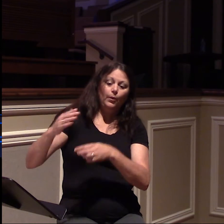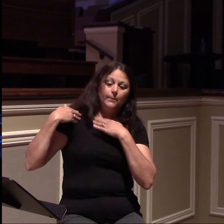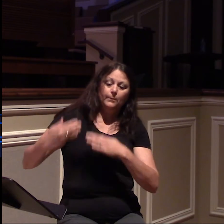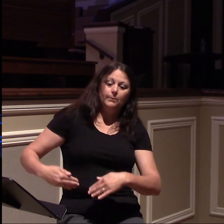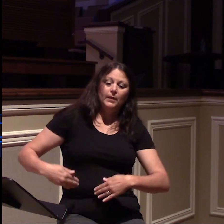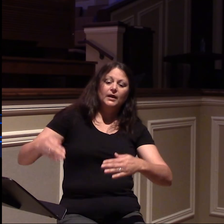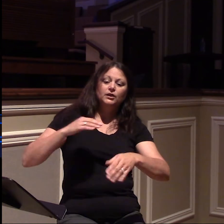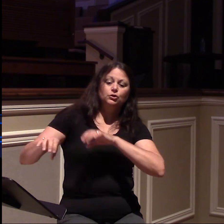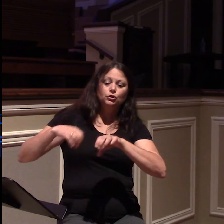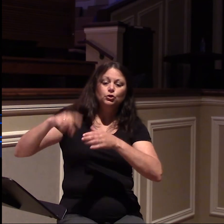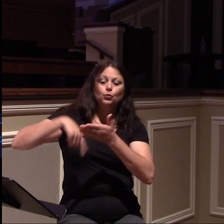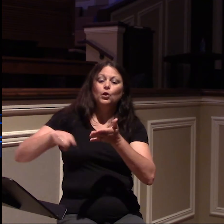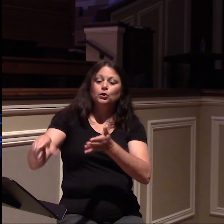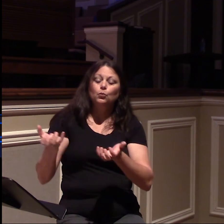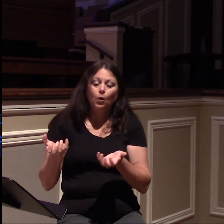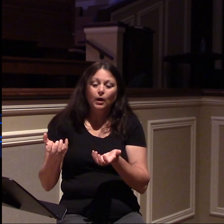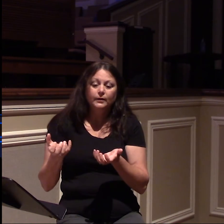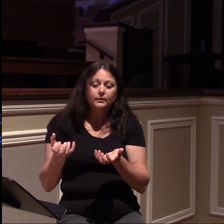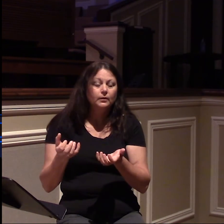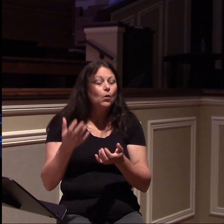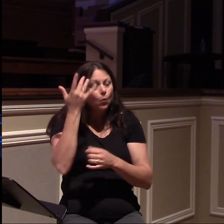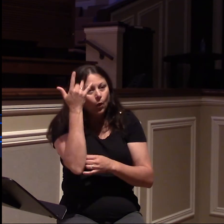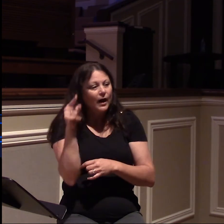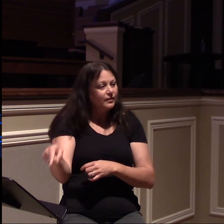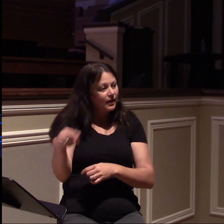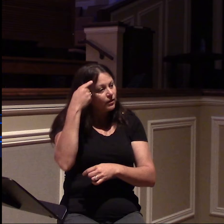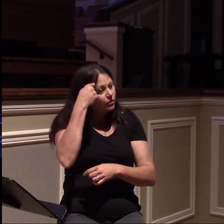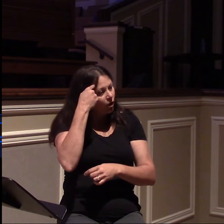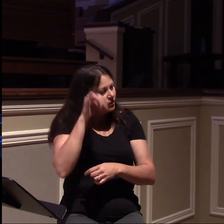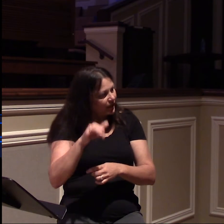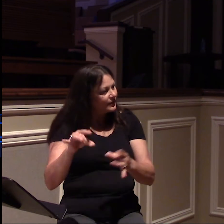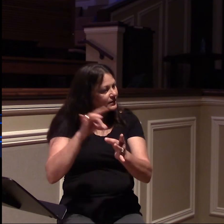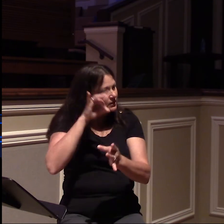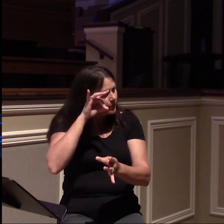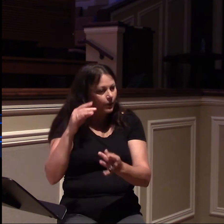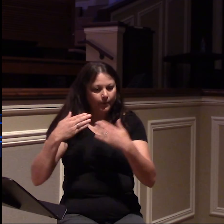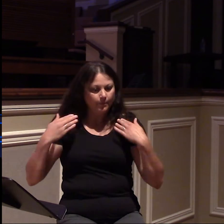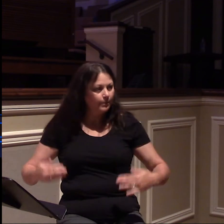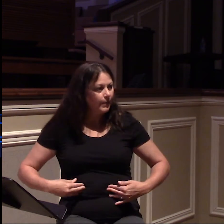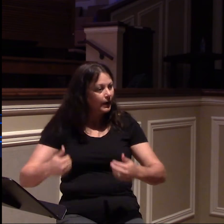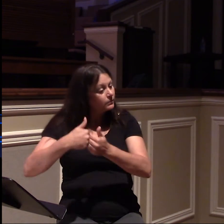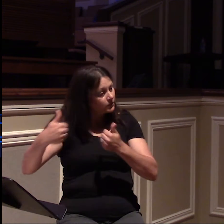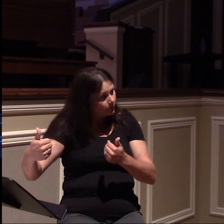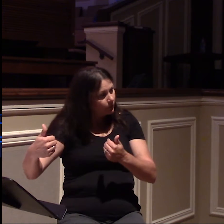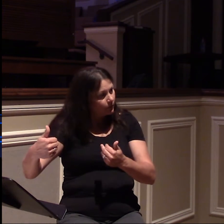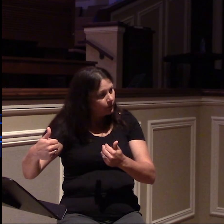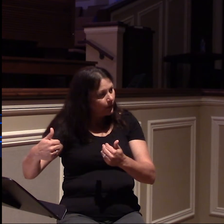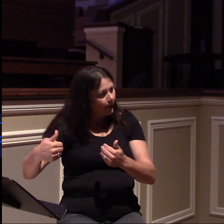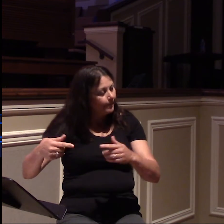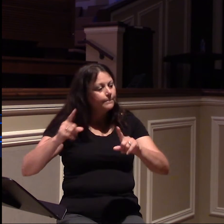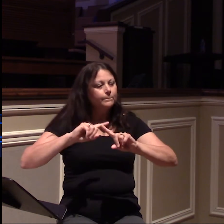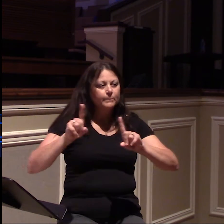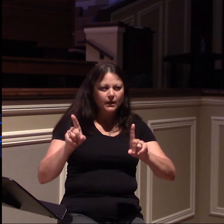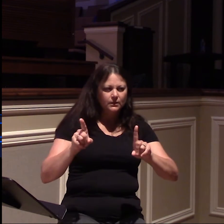And that the family structure really ought to mirror that kind of rebellion against the created order. But the